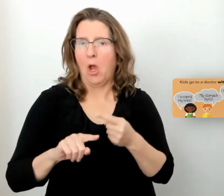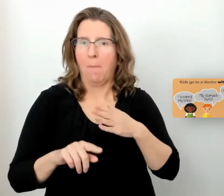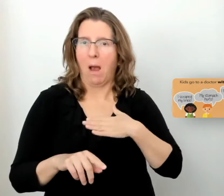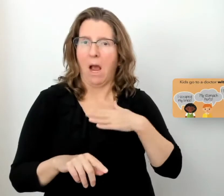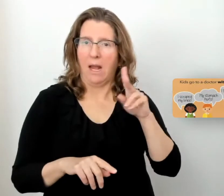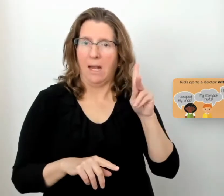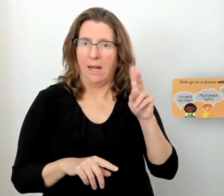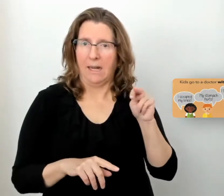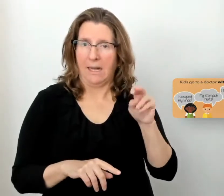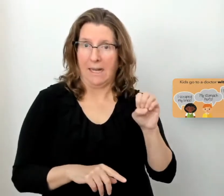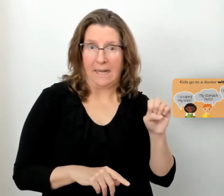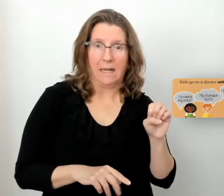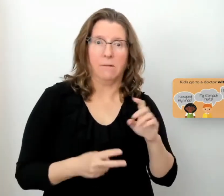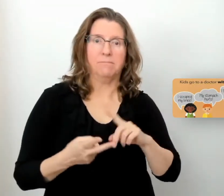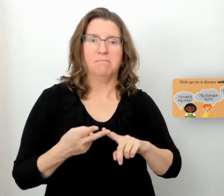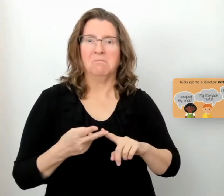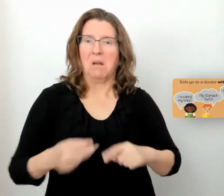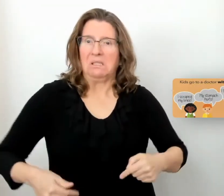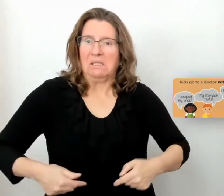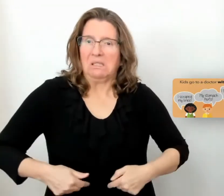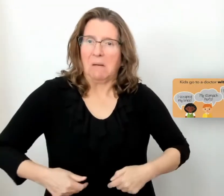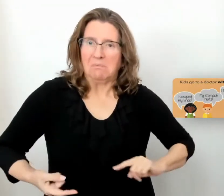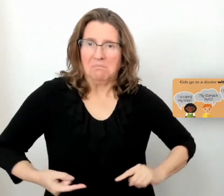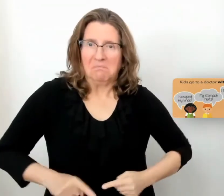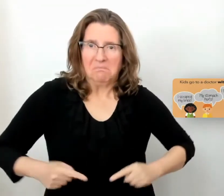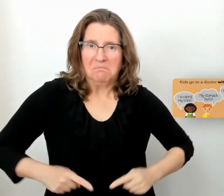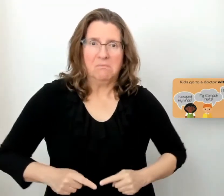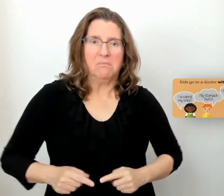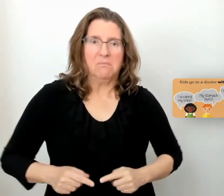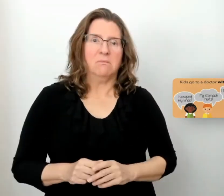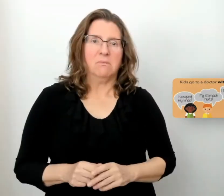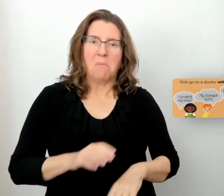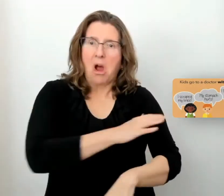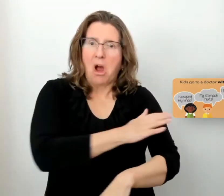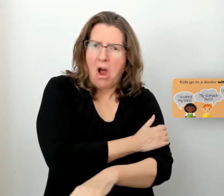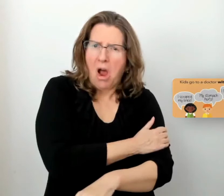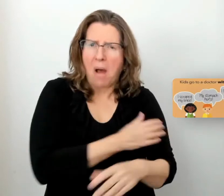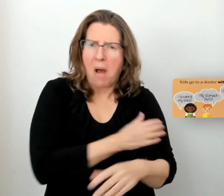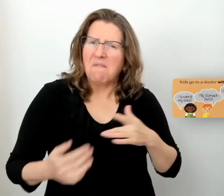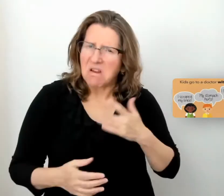I scraped my knee. My tummy hurts. I think I broke my